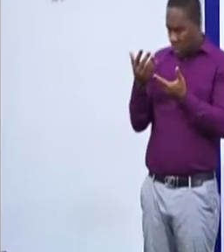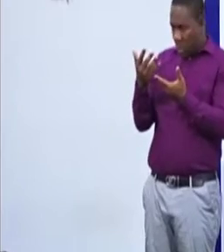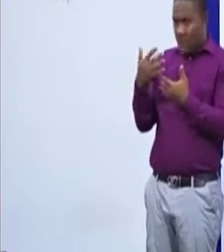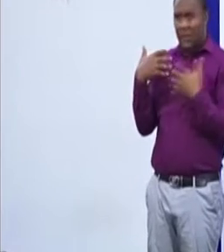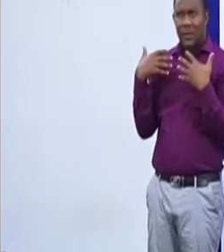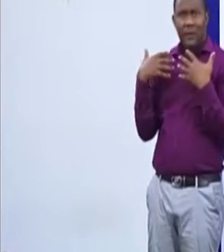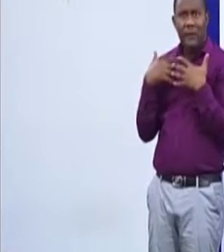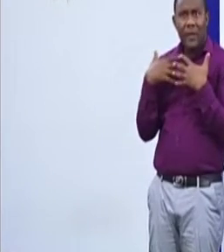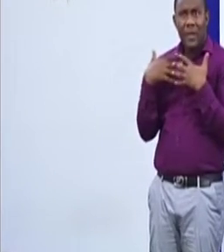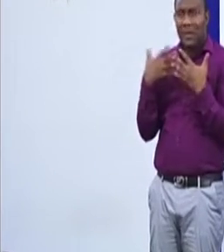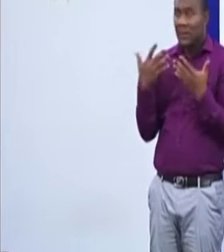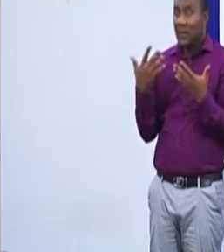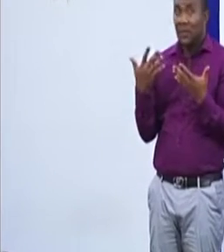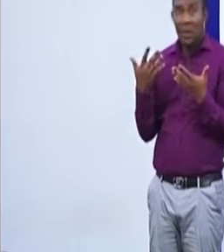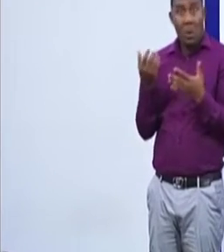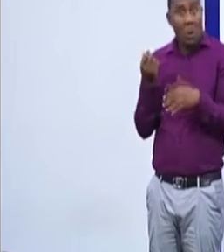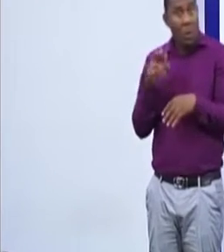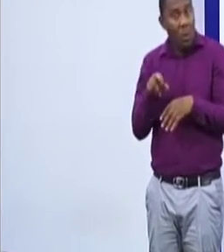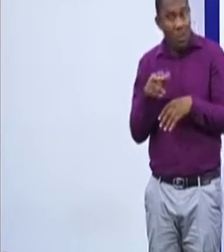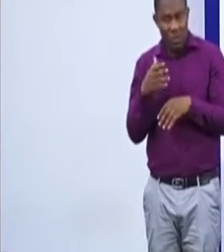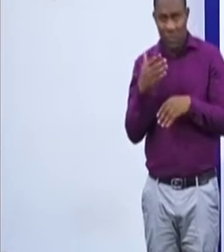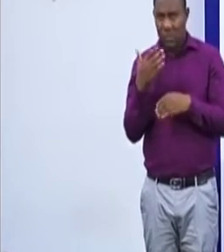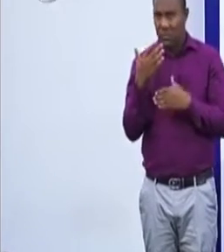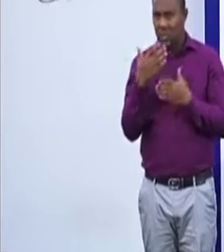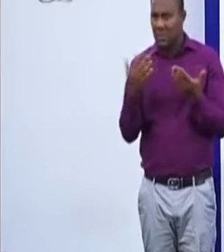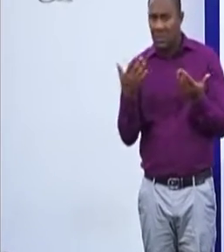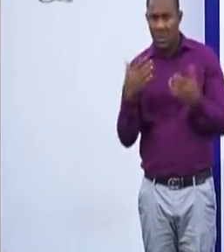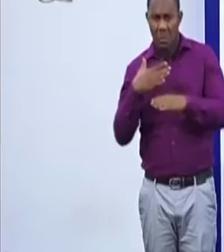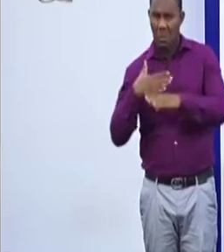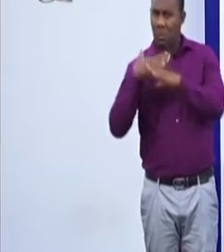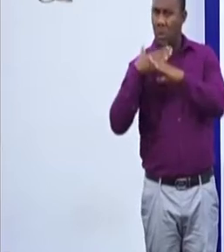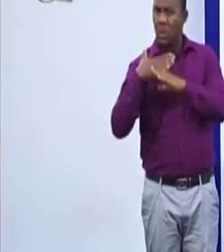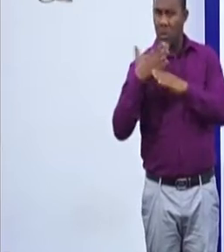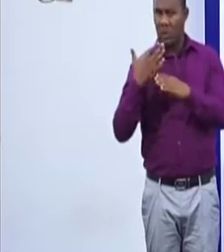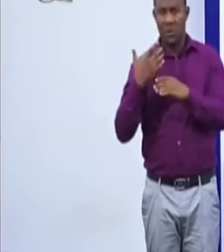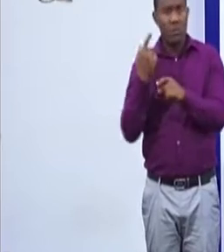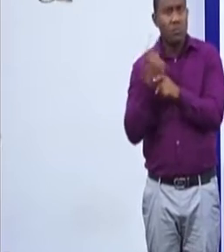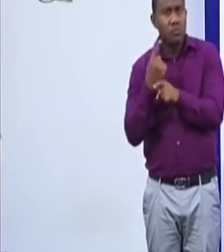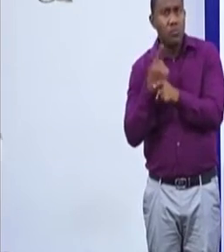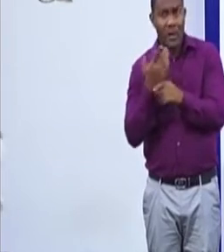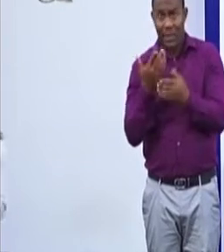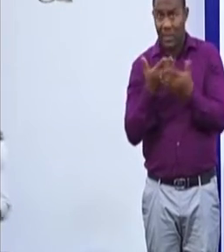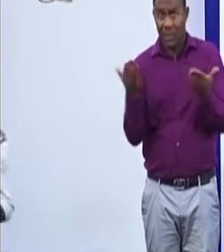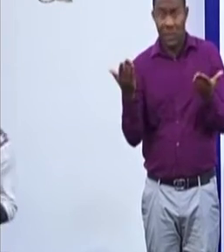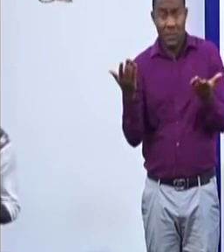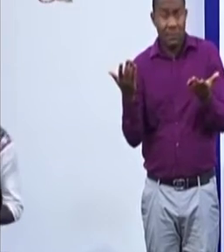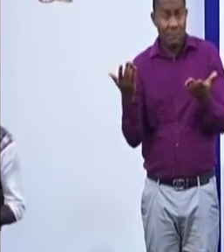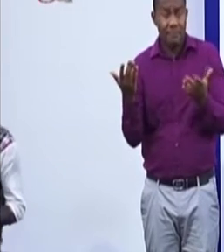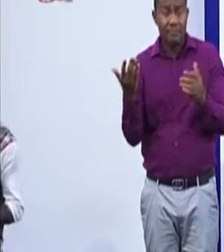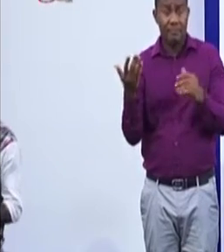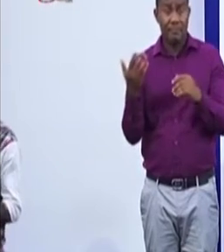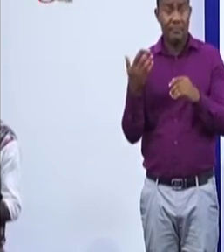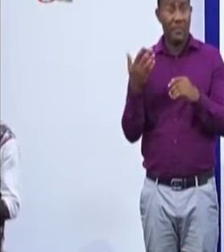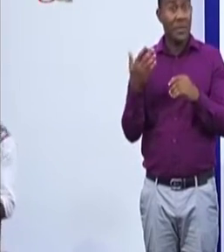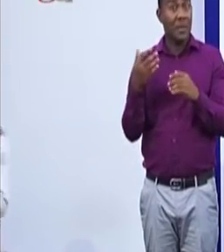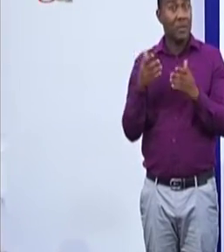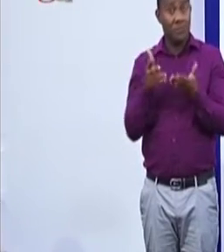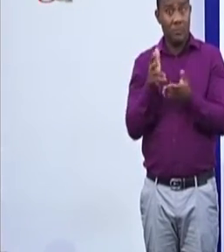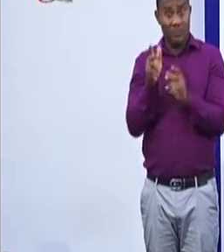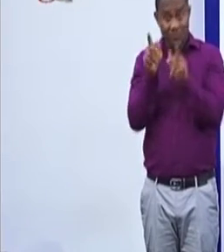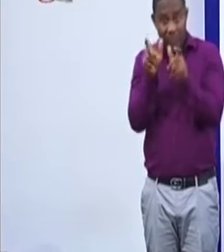efficiency of life-saving services or to endanger the safety of a person, a ship, aircraft, vessel, or